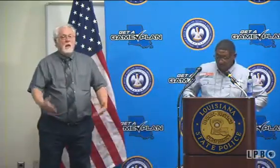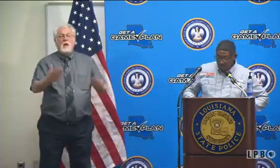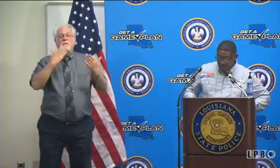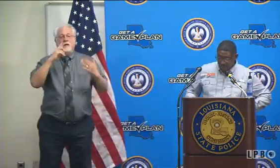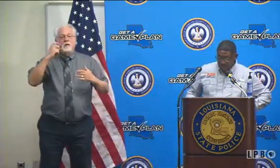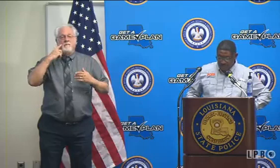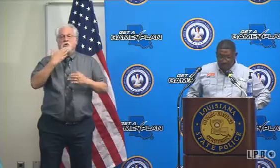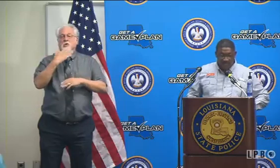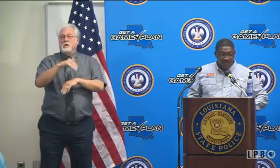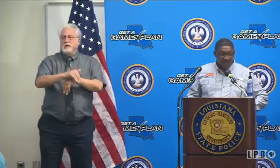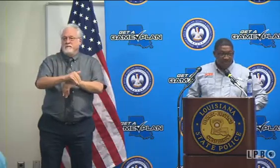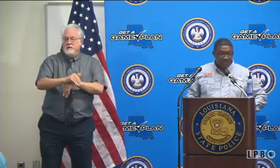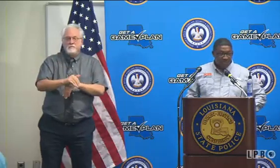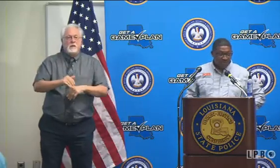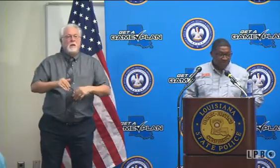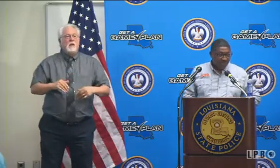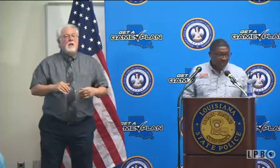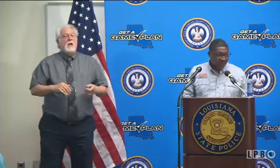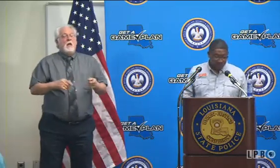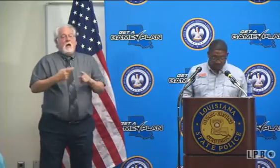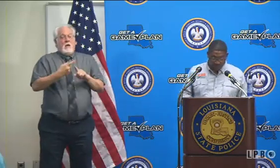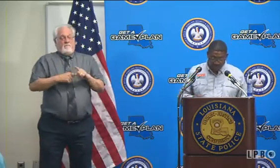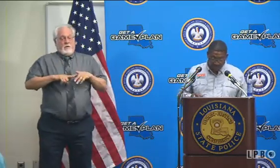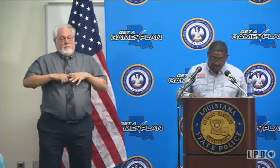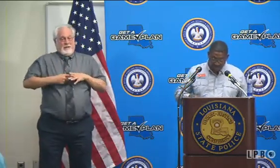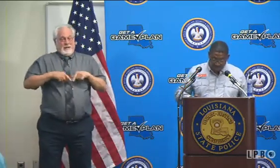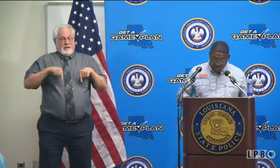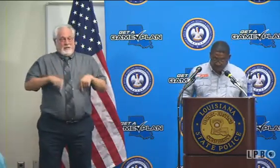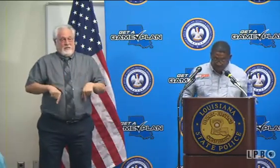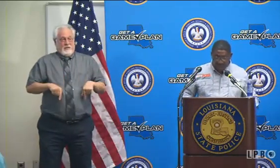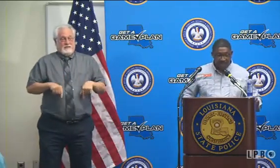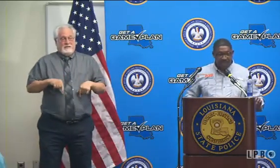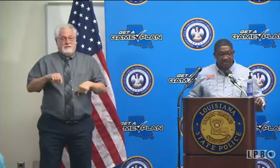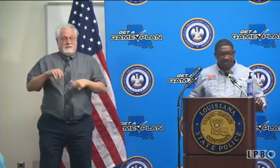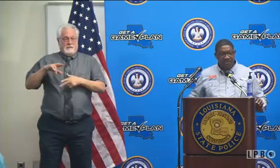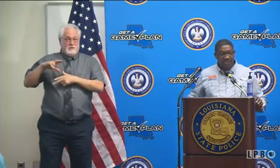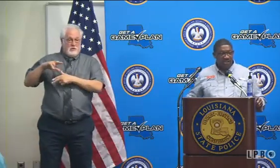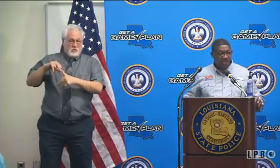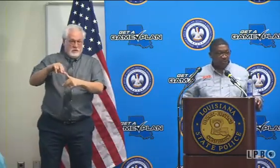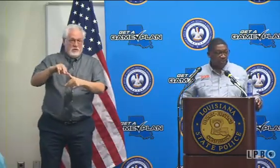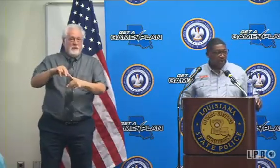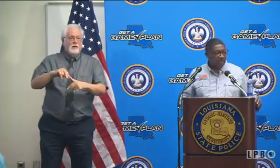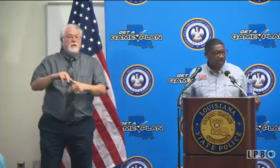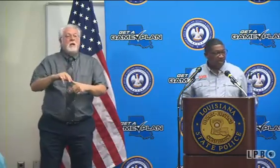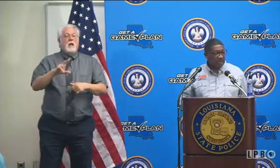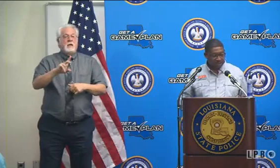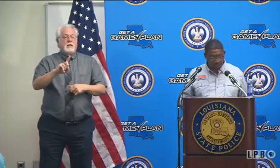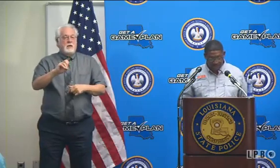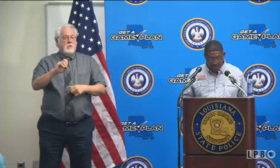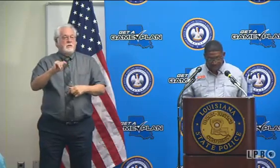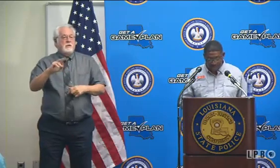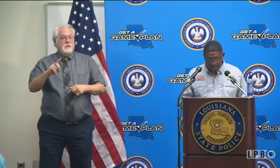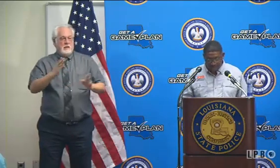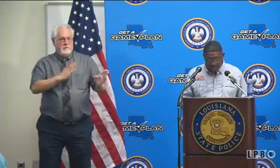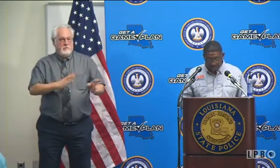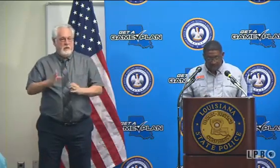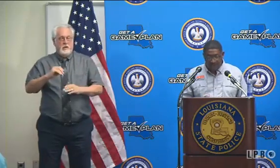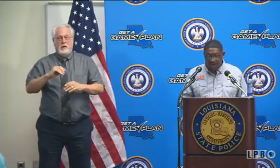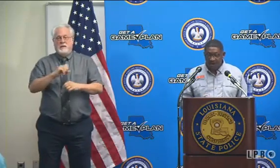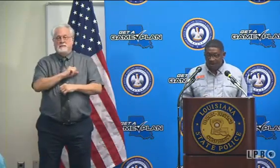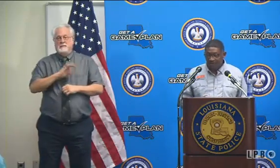Thank you, Governor, and good evening. Since the beginning of this incident and this event, DOTD has prepared and has been